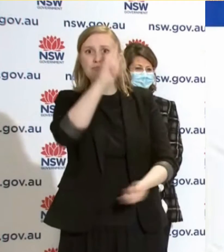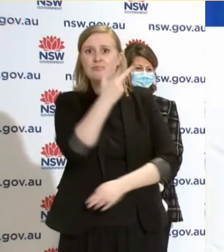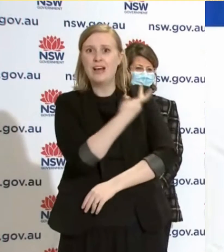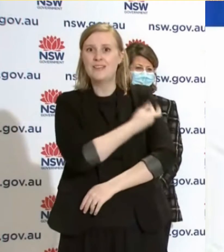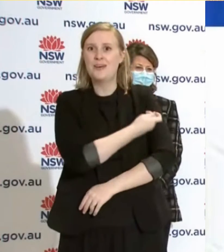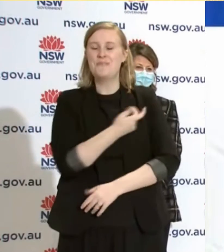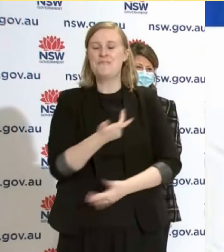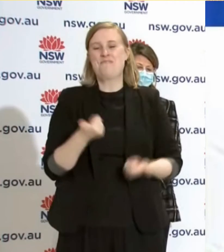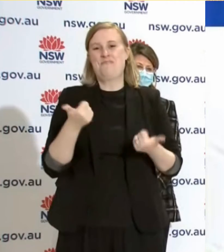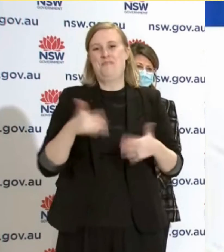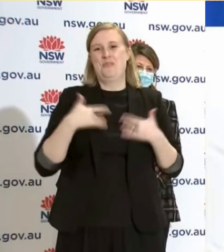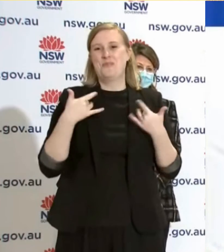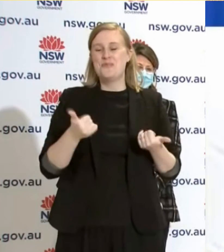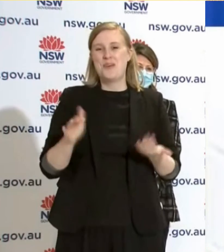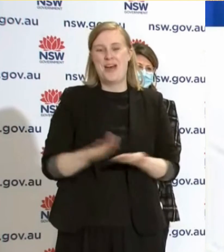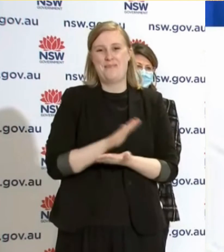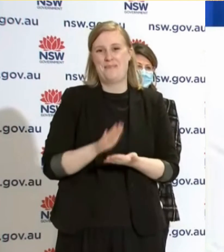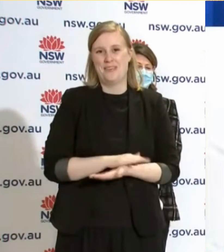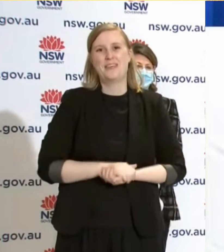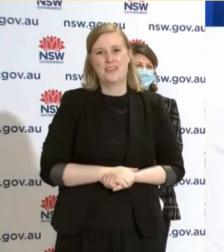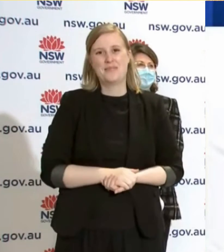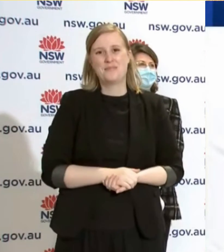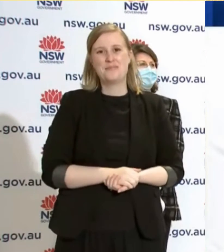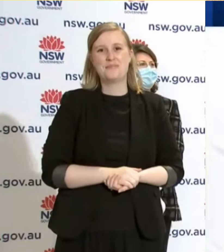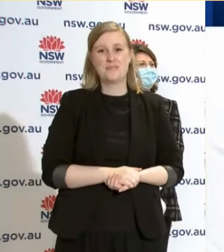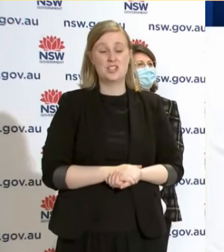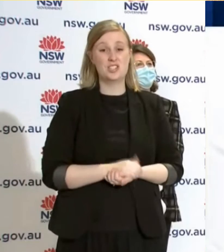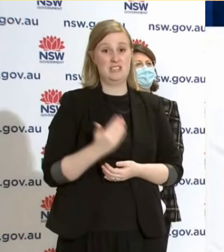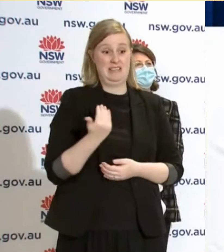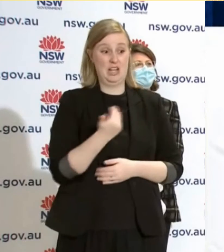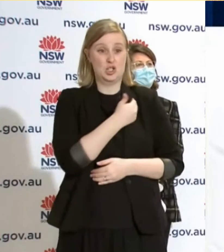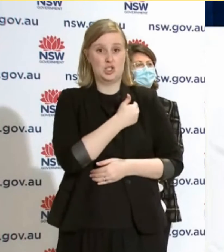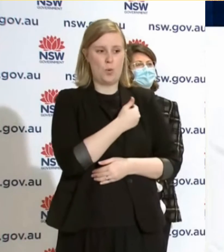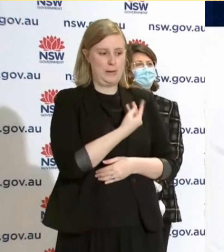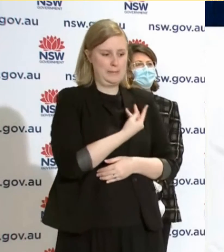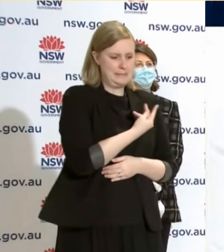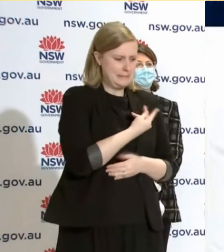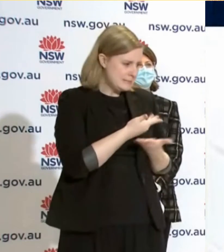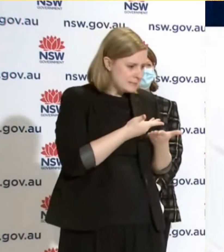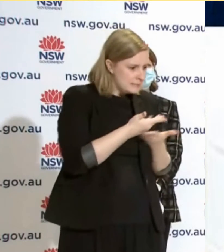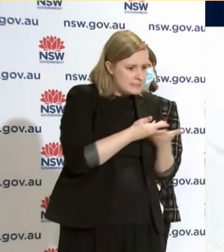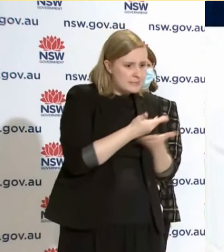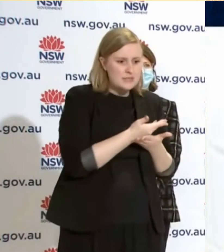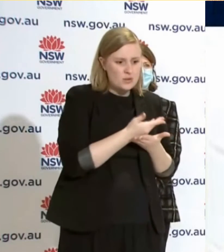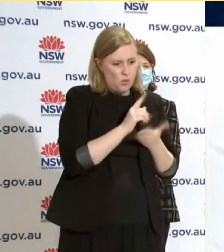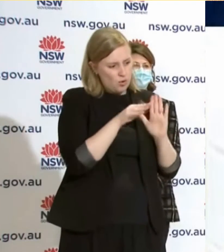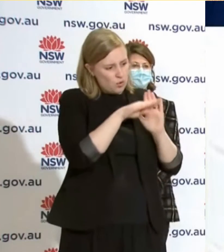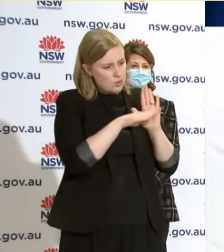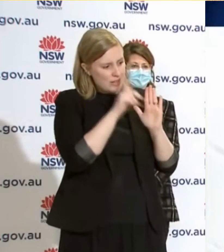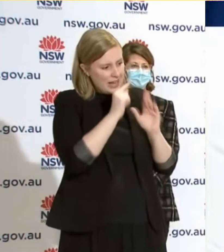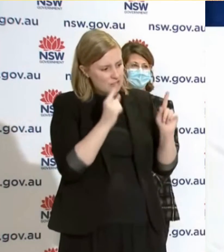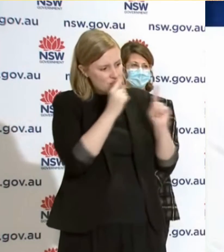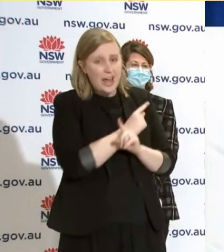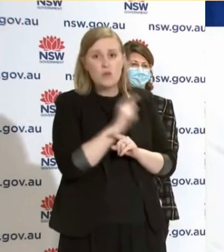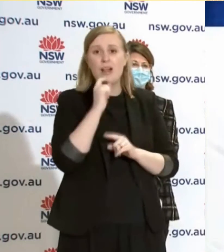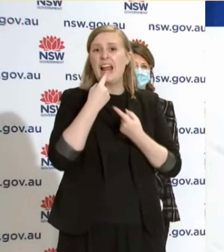Chant, myself and Deputy Premier and others were discussing what we can announce on Thursday or Friday to allow our citizens to have that extra degree of